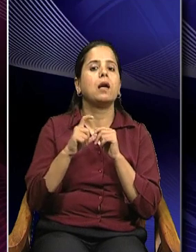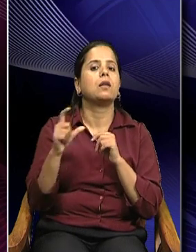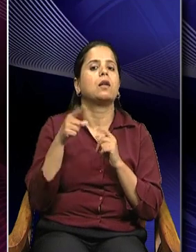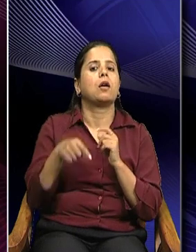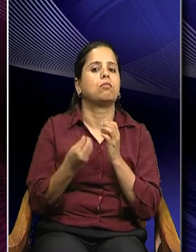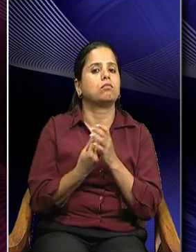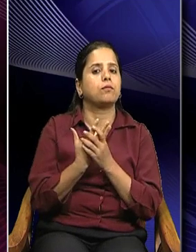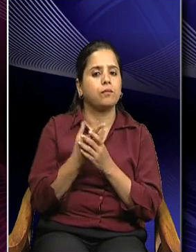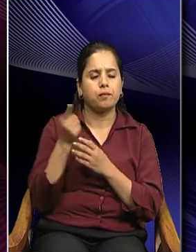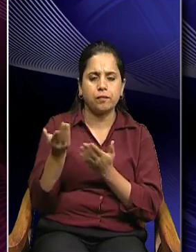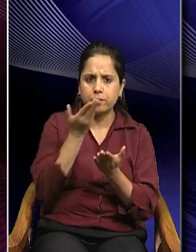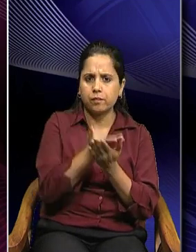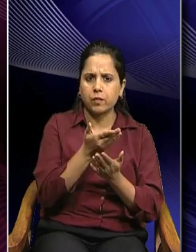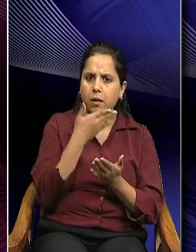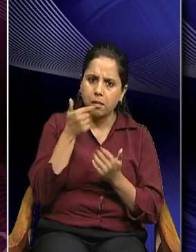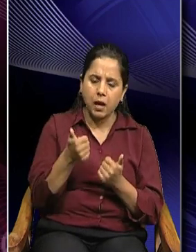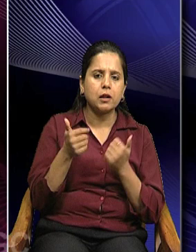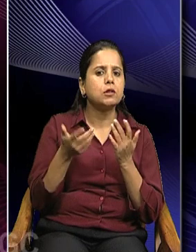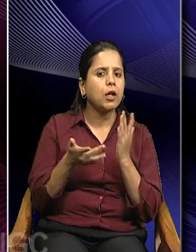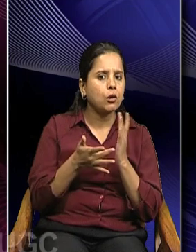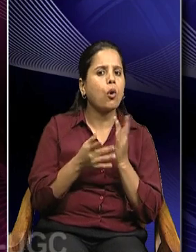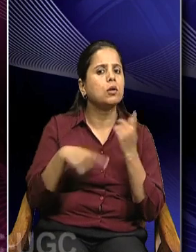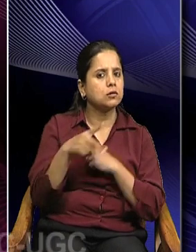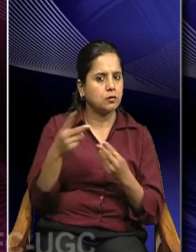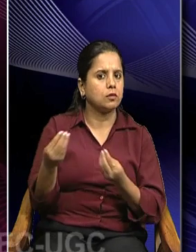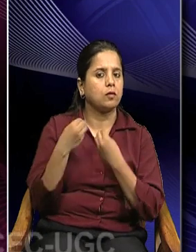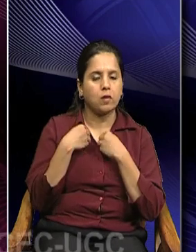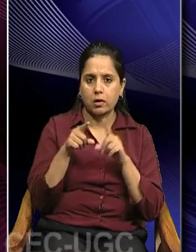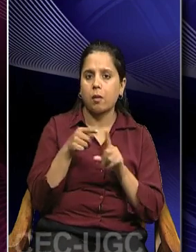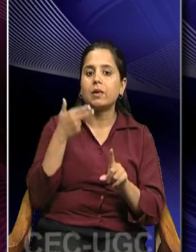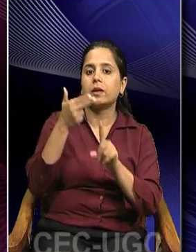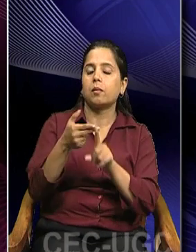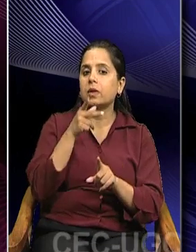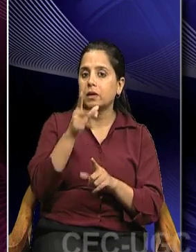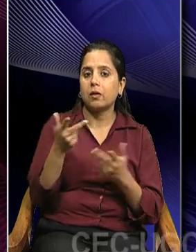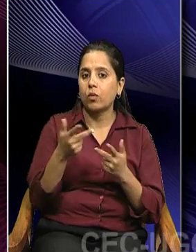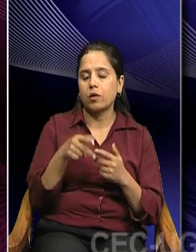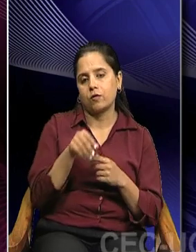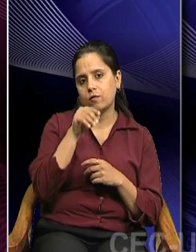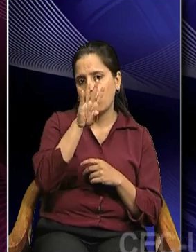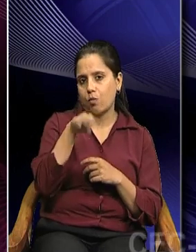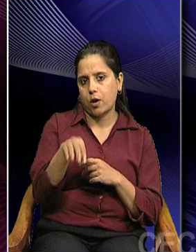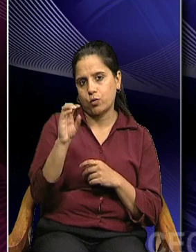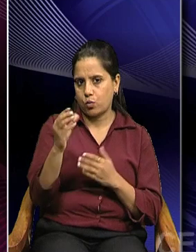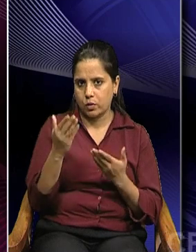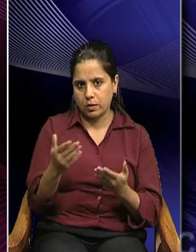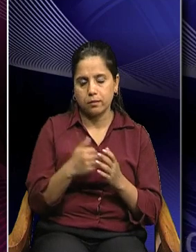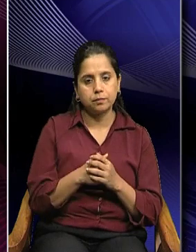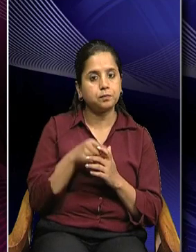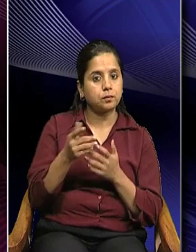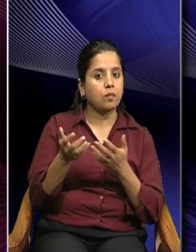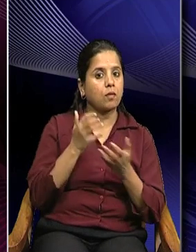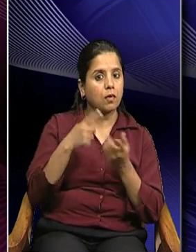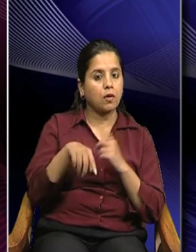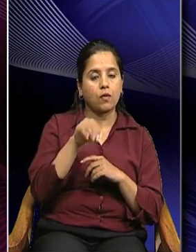which offered us the best of technology, and we also call it as web 4.0. And in